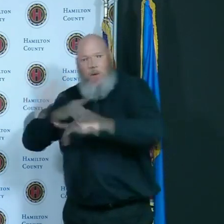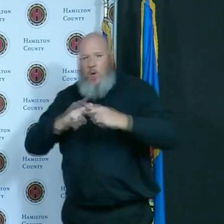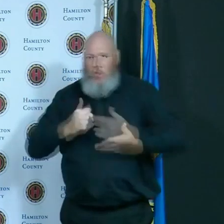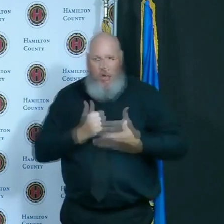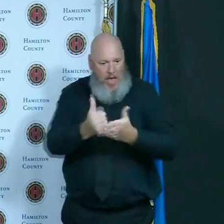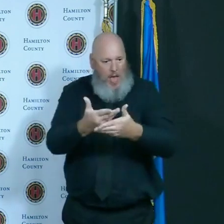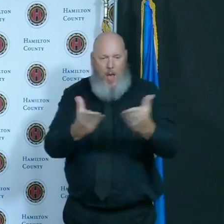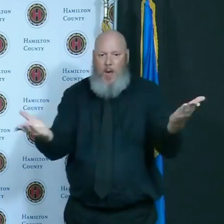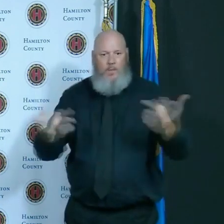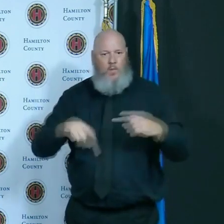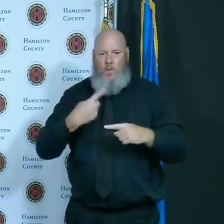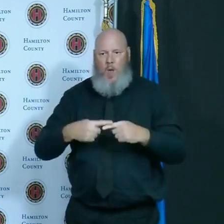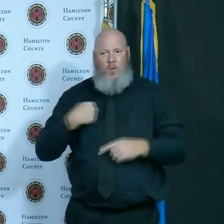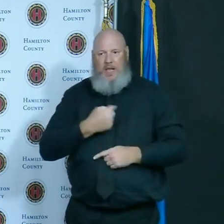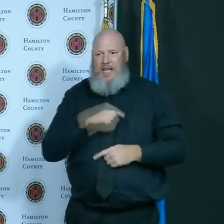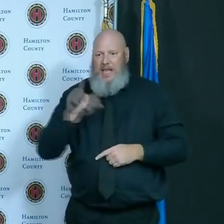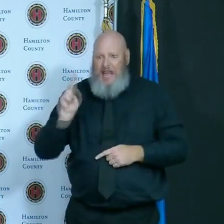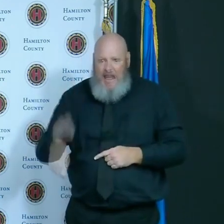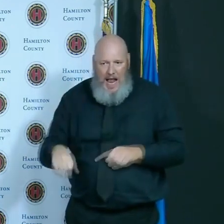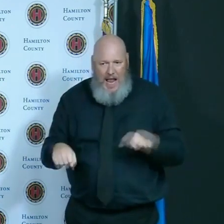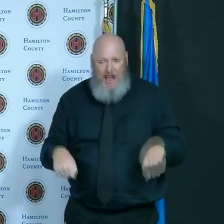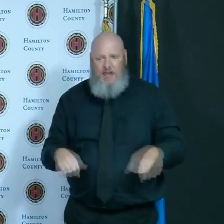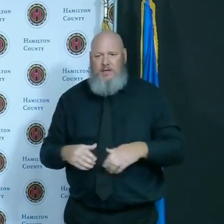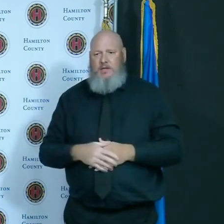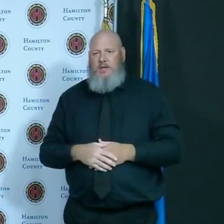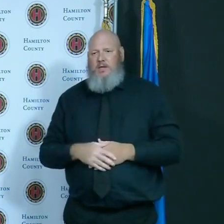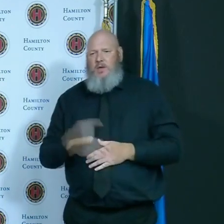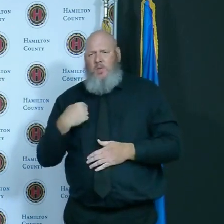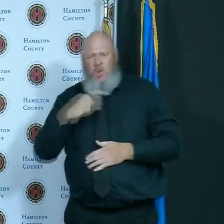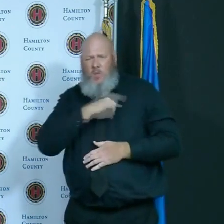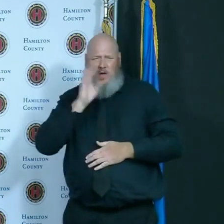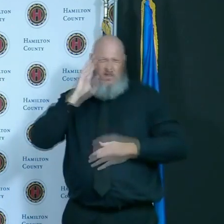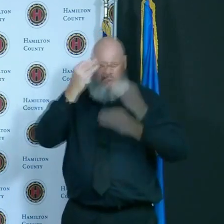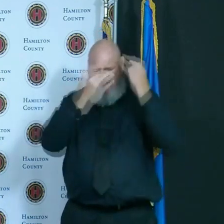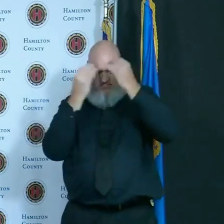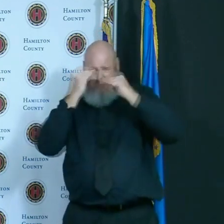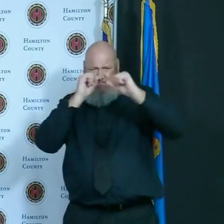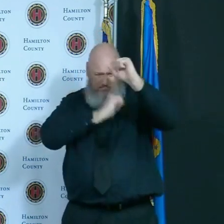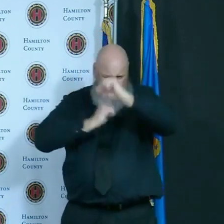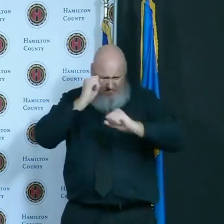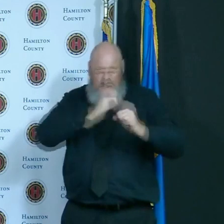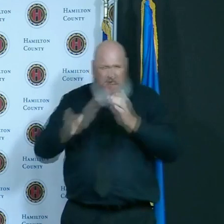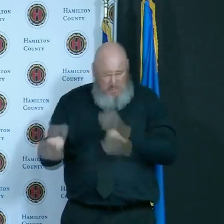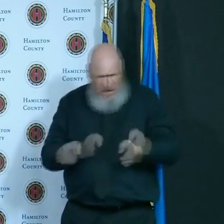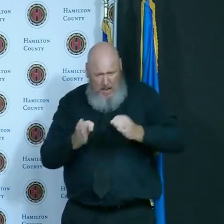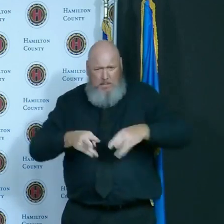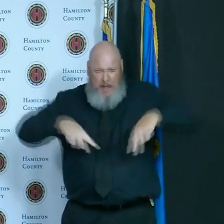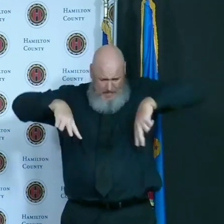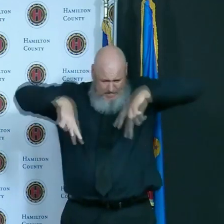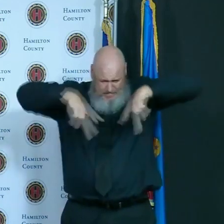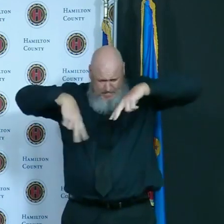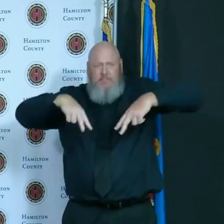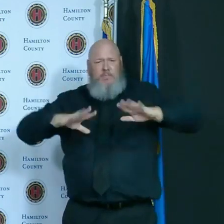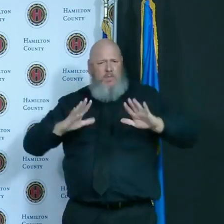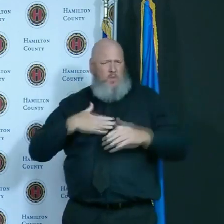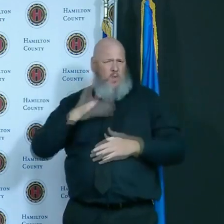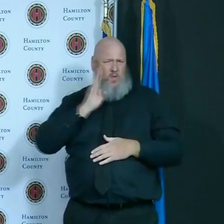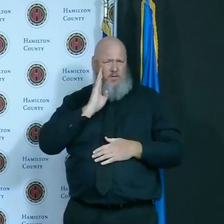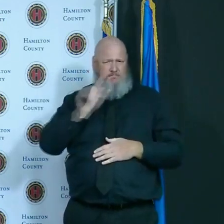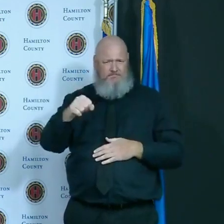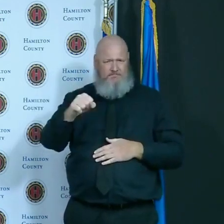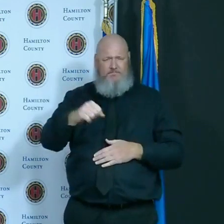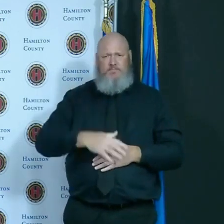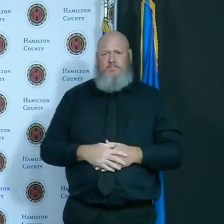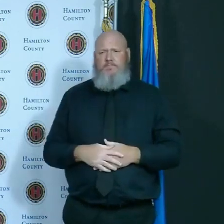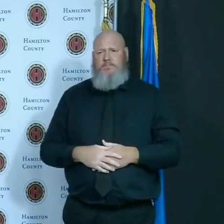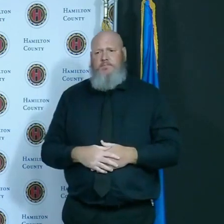continue to serve the populations that are most disproportionately impacted by this disease, but also most disproportionately impacted by many